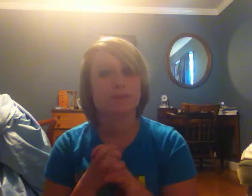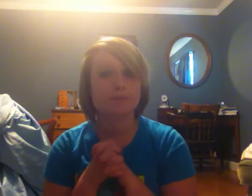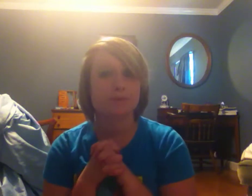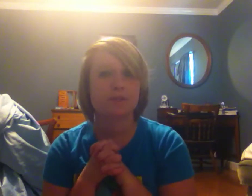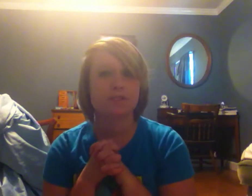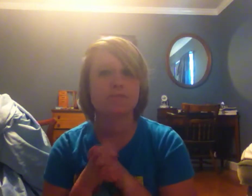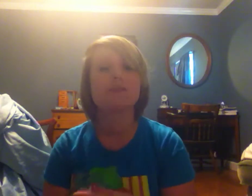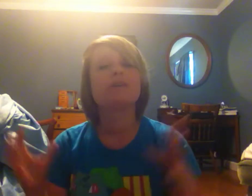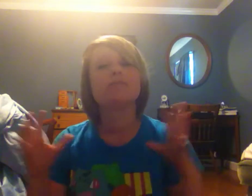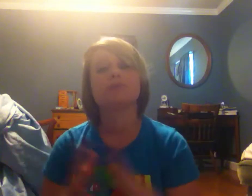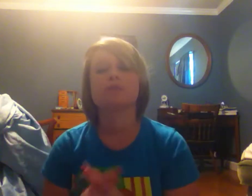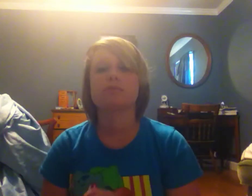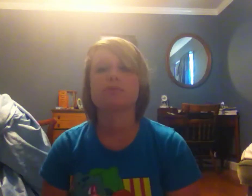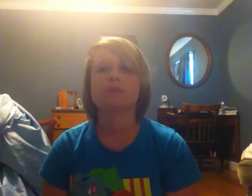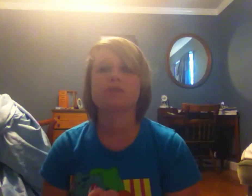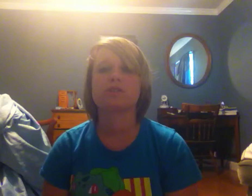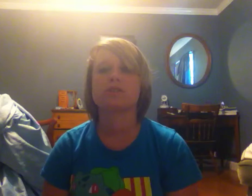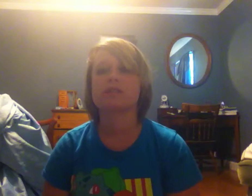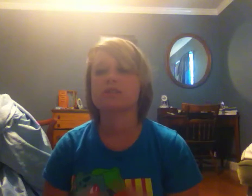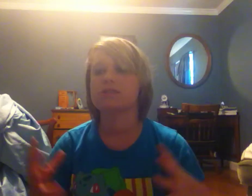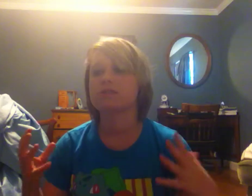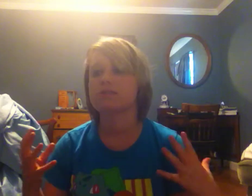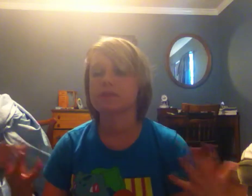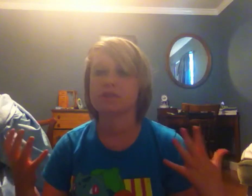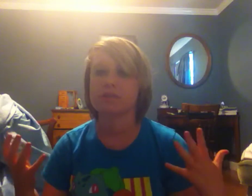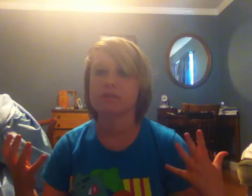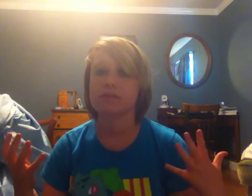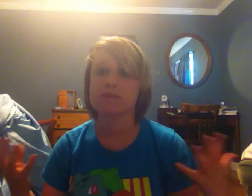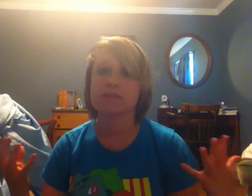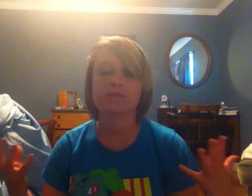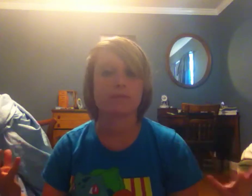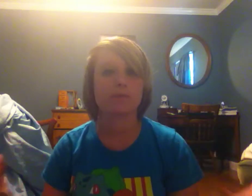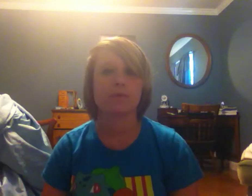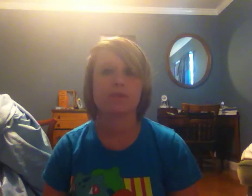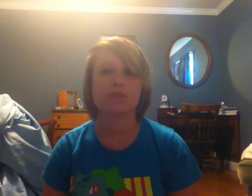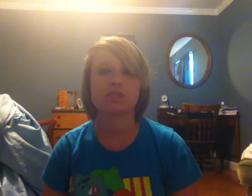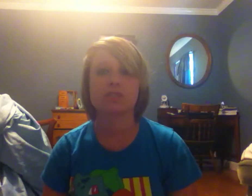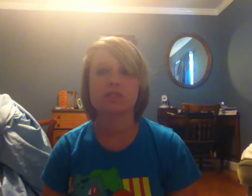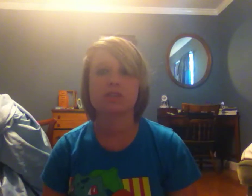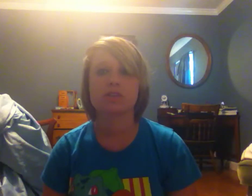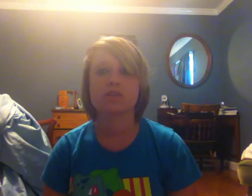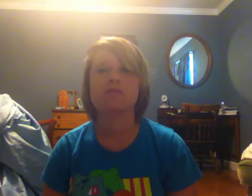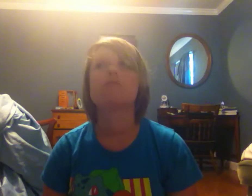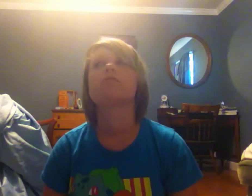peer pressure. Peer pressure is pressure basically from your peers.